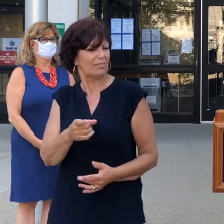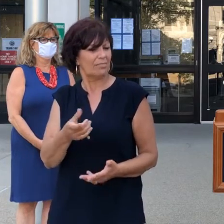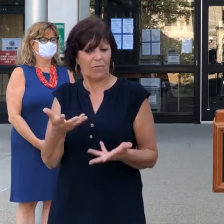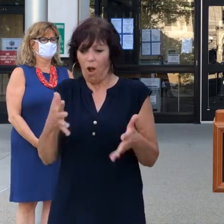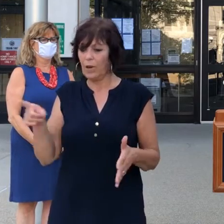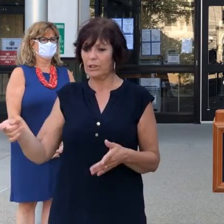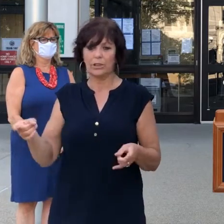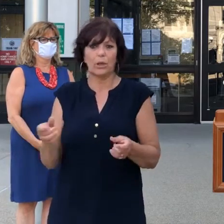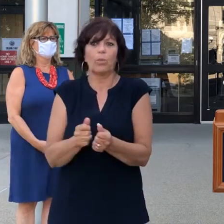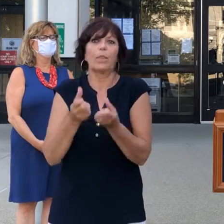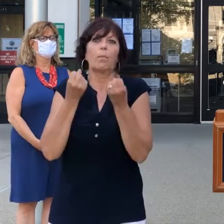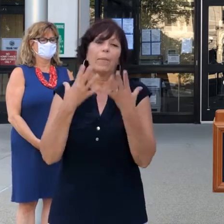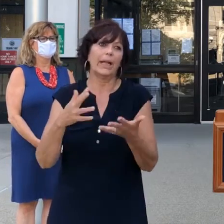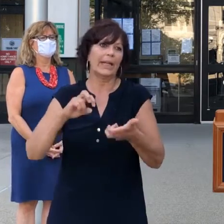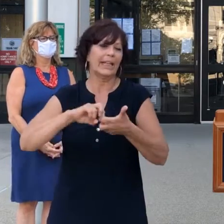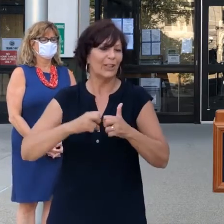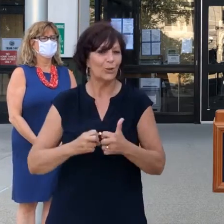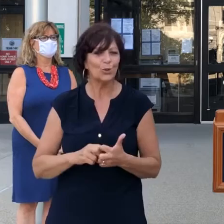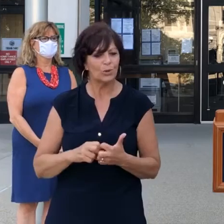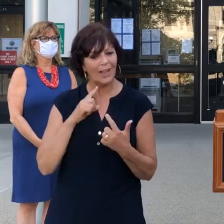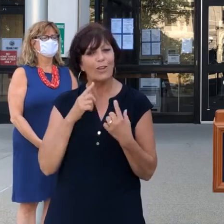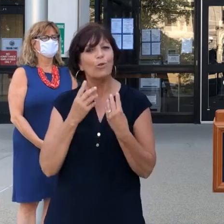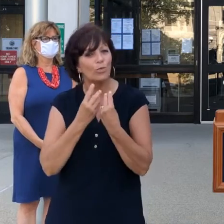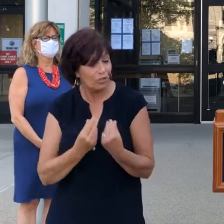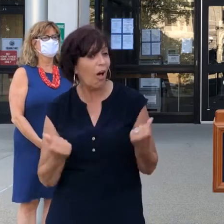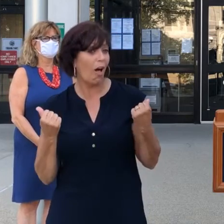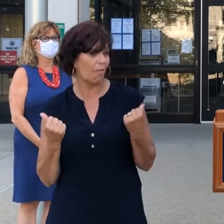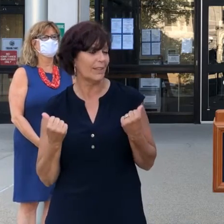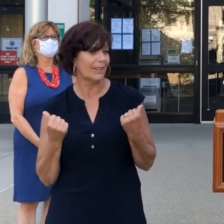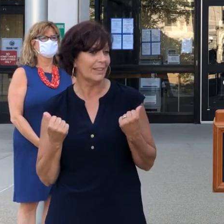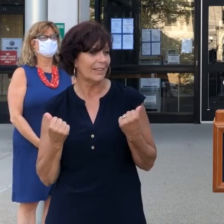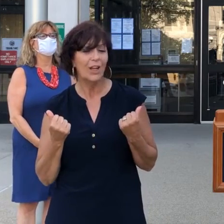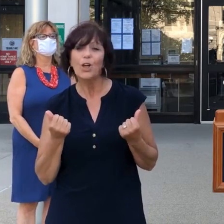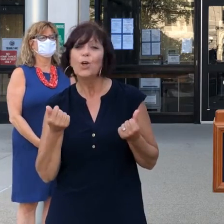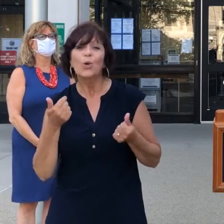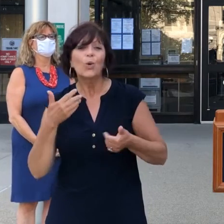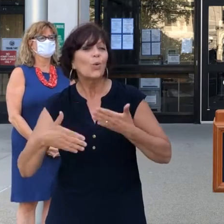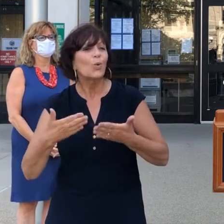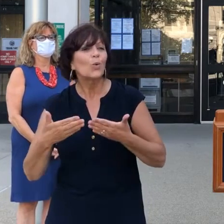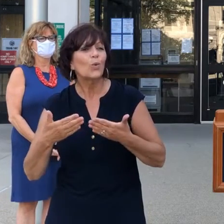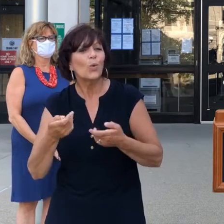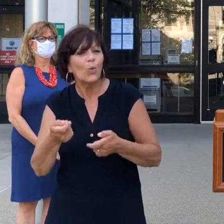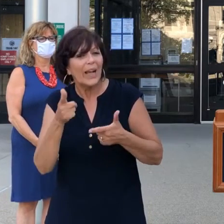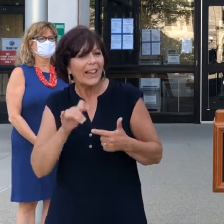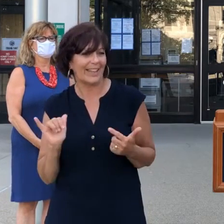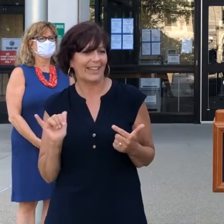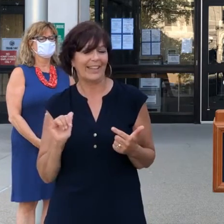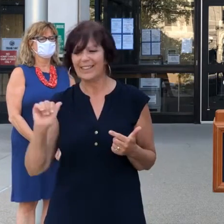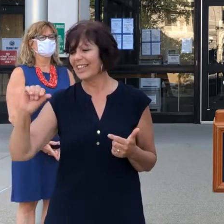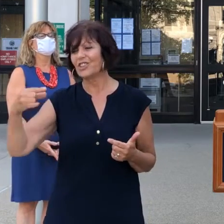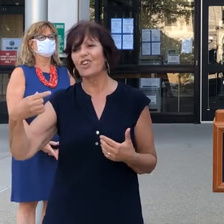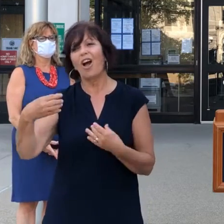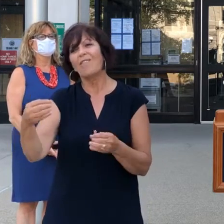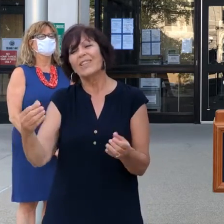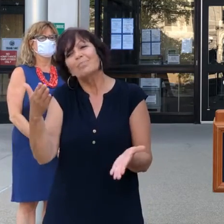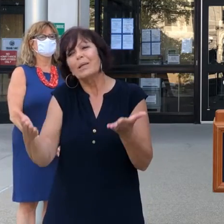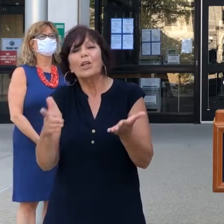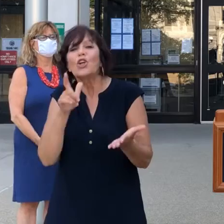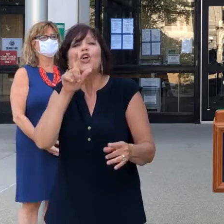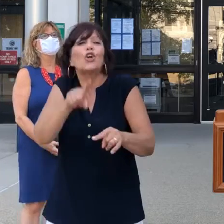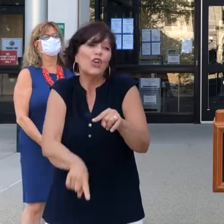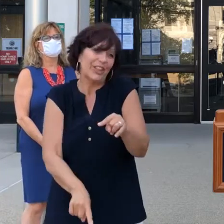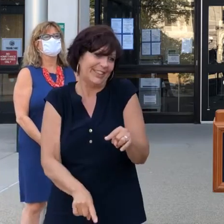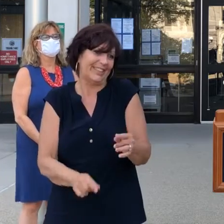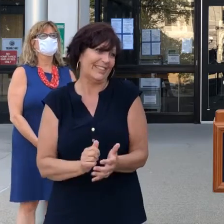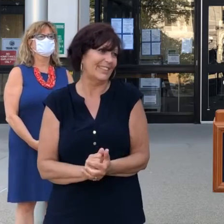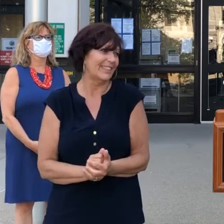she's dealt with a number of issues and been able to resolve them in a very quick manner that the Attorney General's office might not have been able to do for some